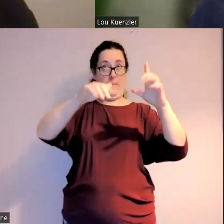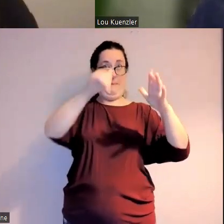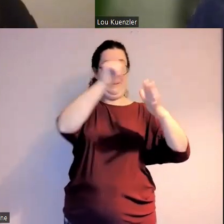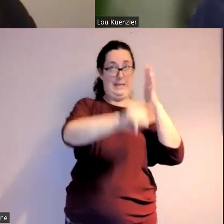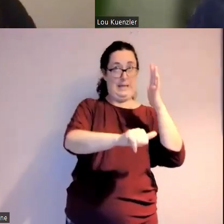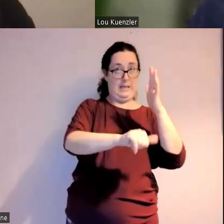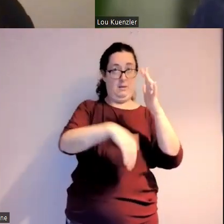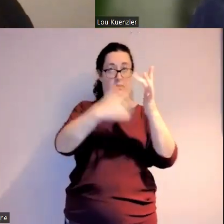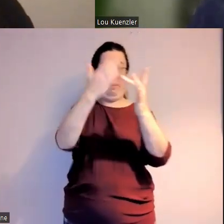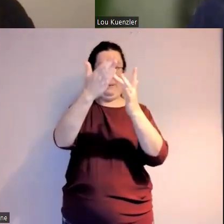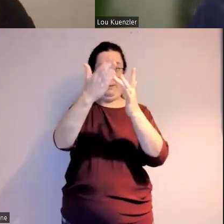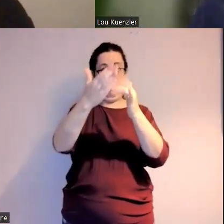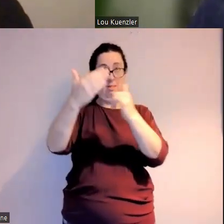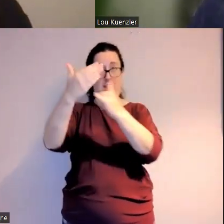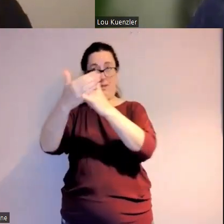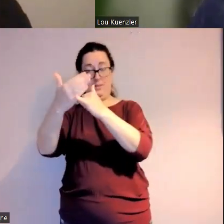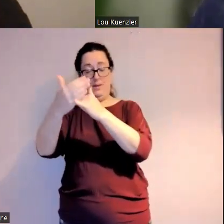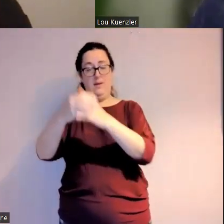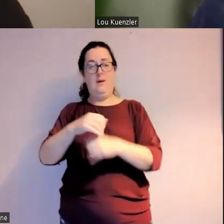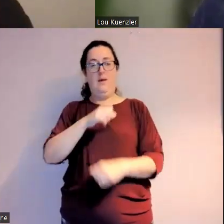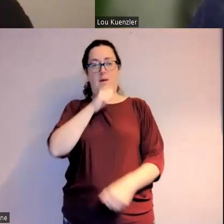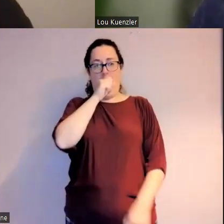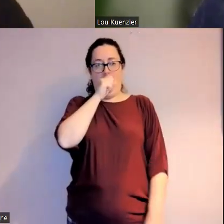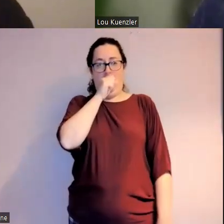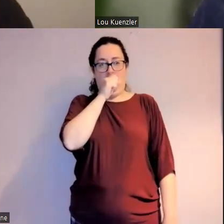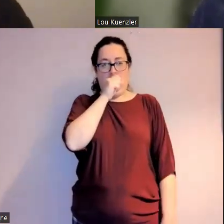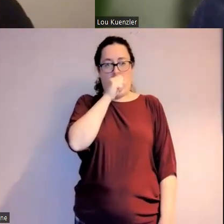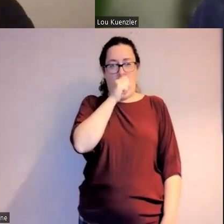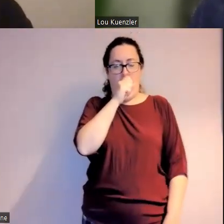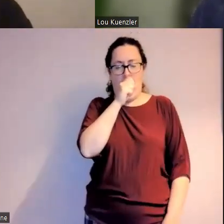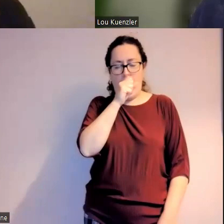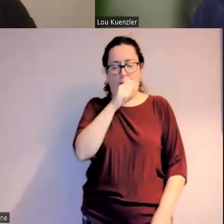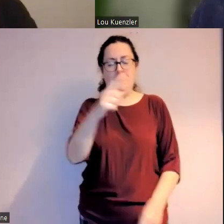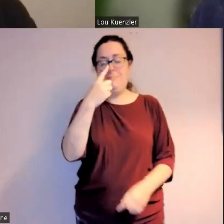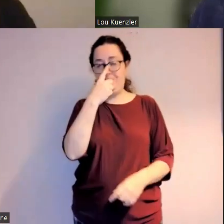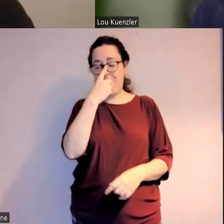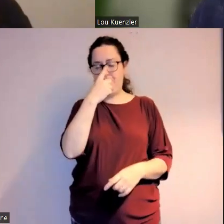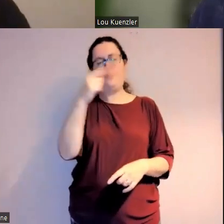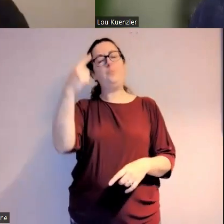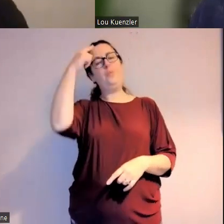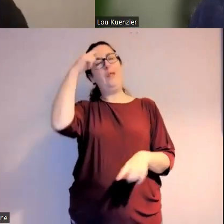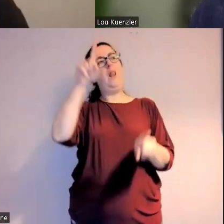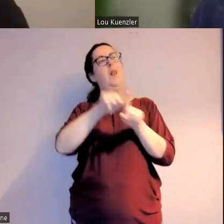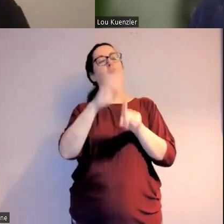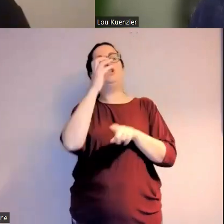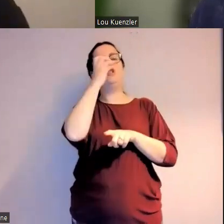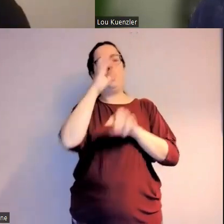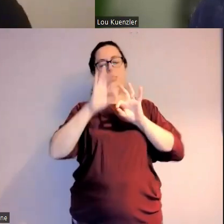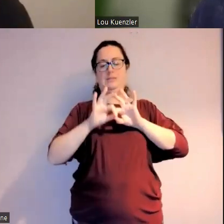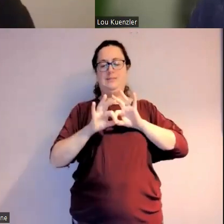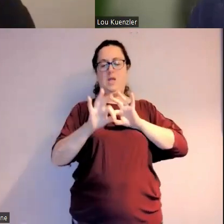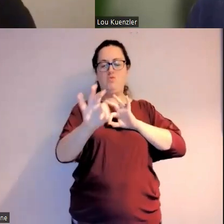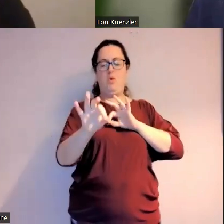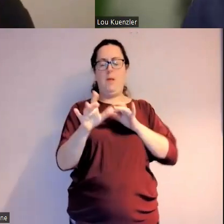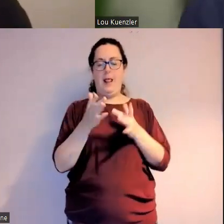there's and I just, it's like a tightrope act. You just hope you can just get it to work.